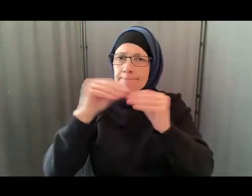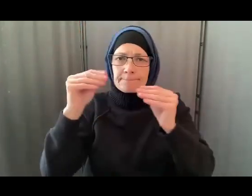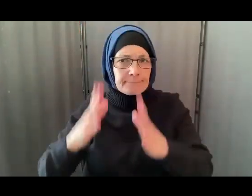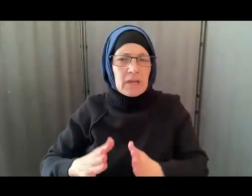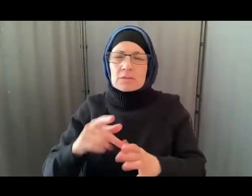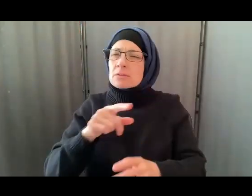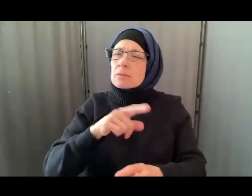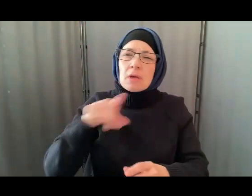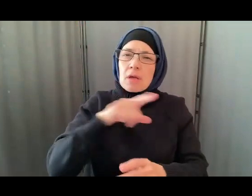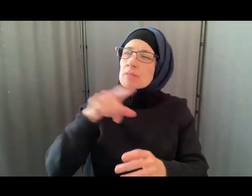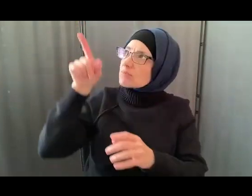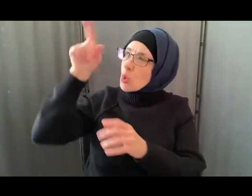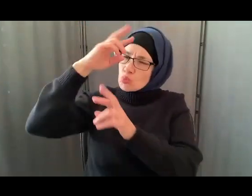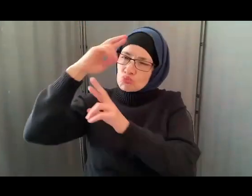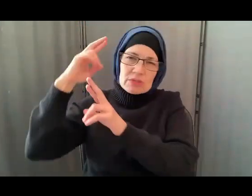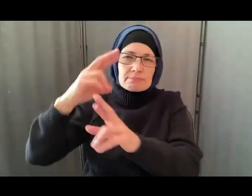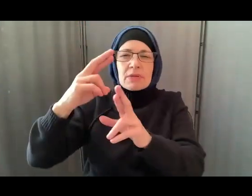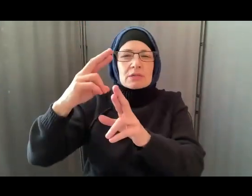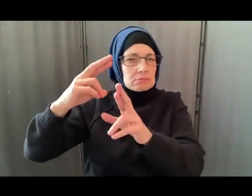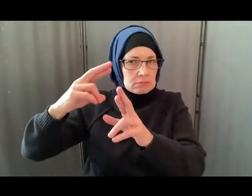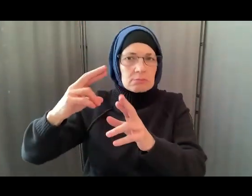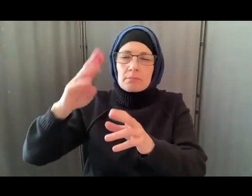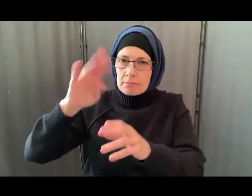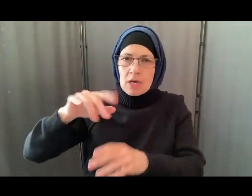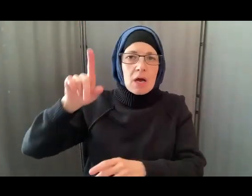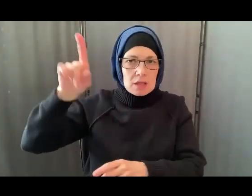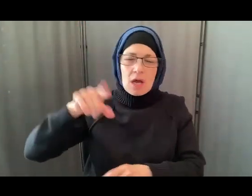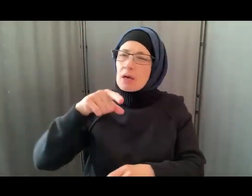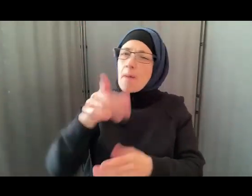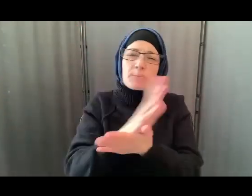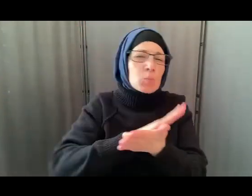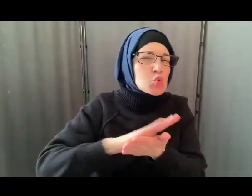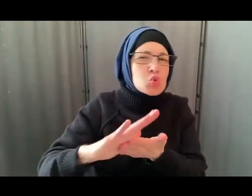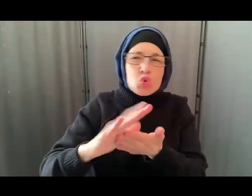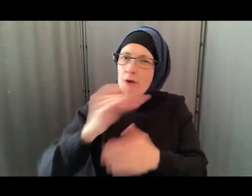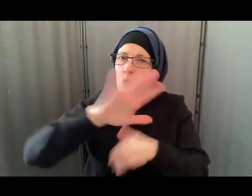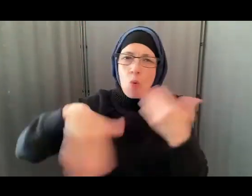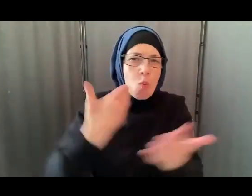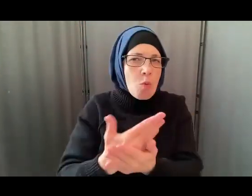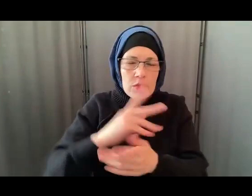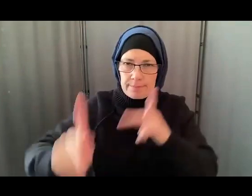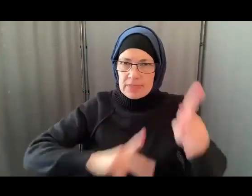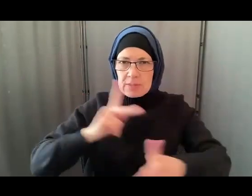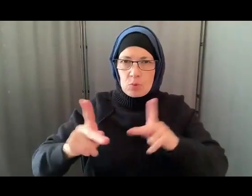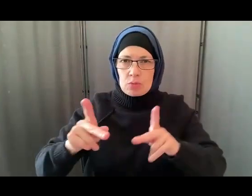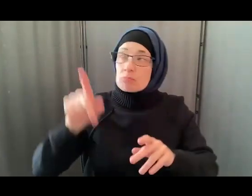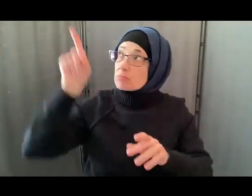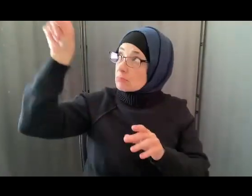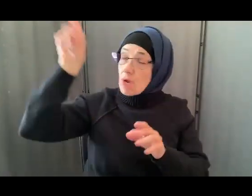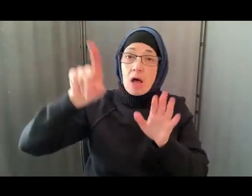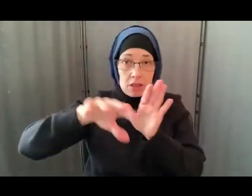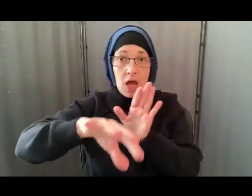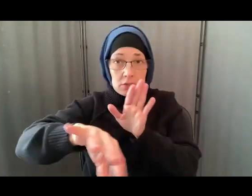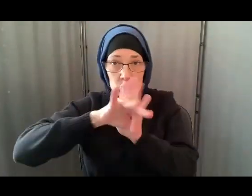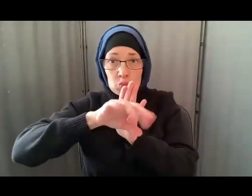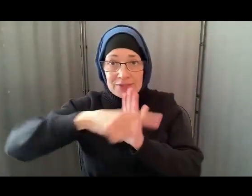from amongst all of us humans to become both humans, but